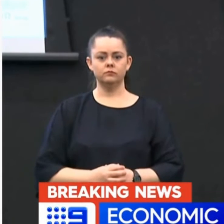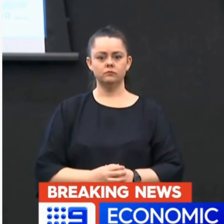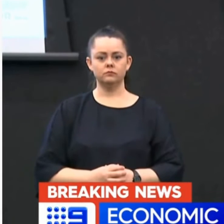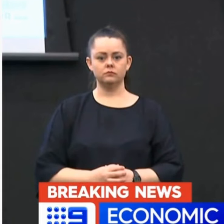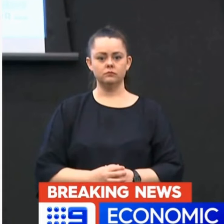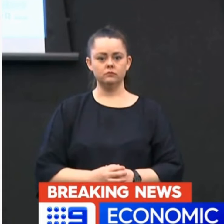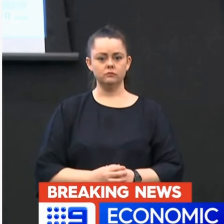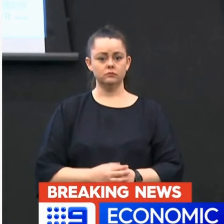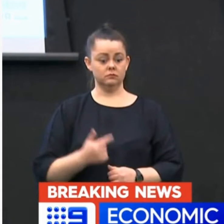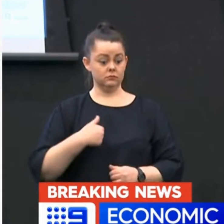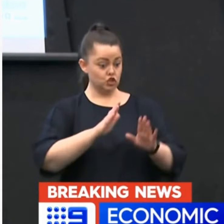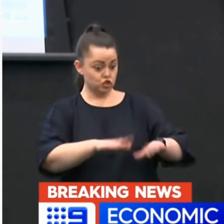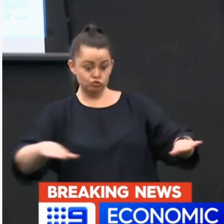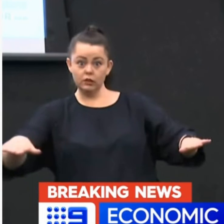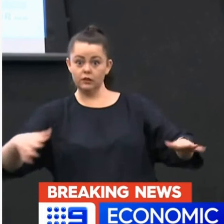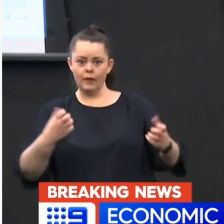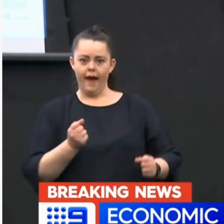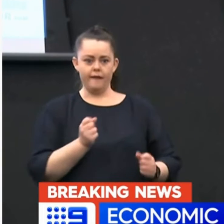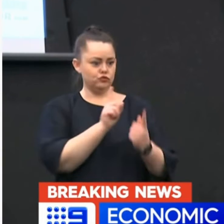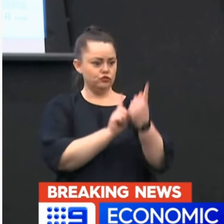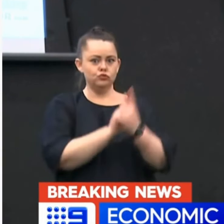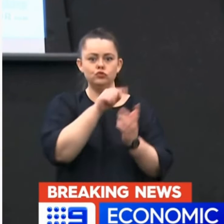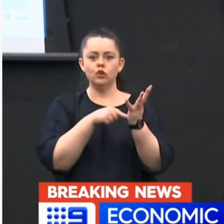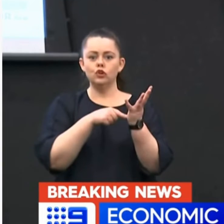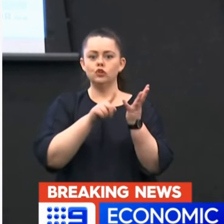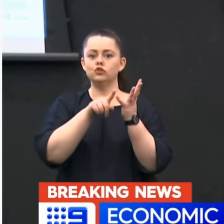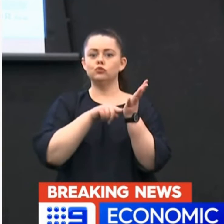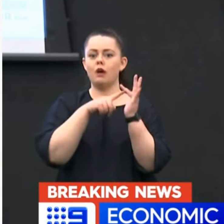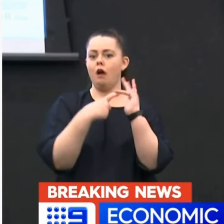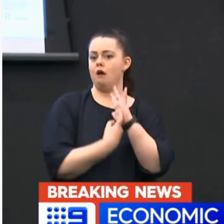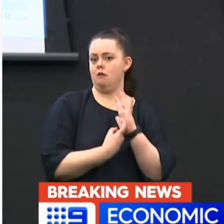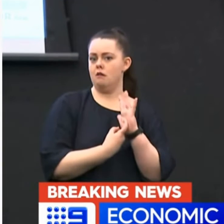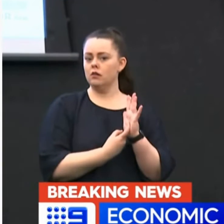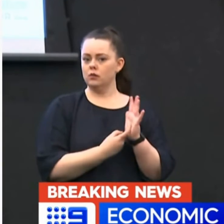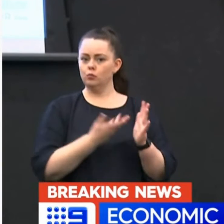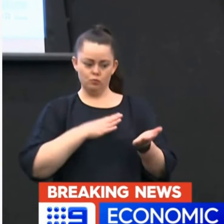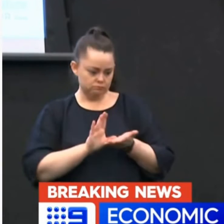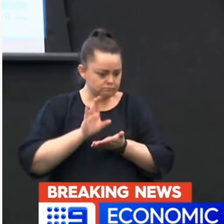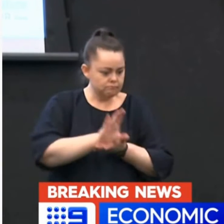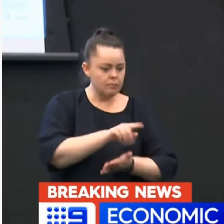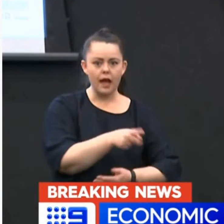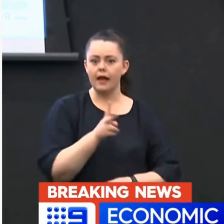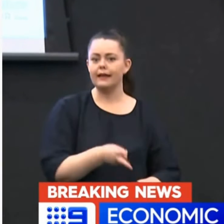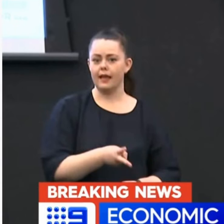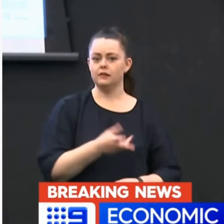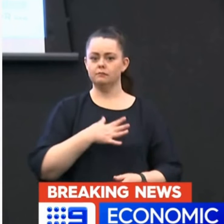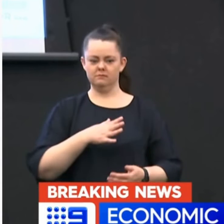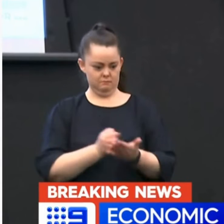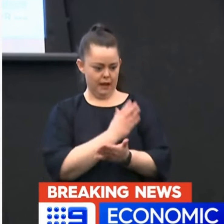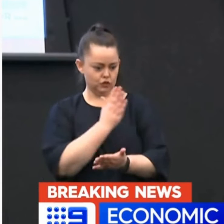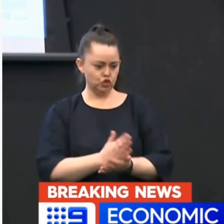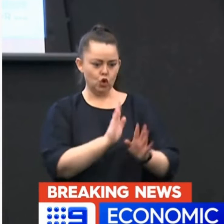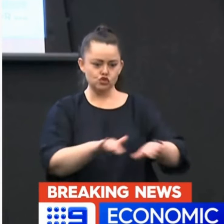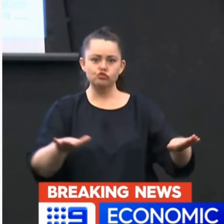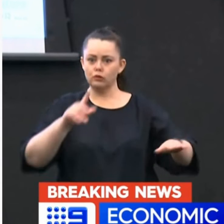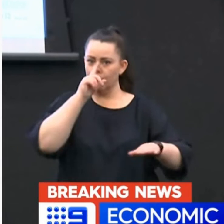left behind as well. It worked last year, so we expanded it again to make sure as kids go back to school. We've seen that this week with many excited